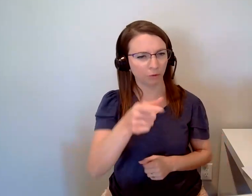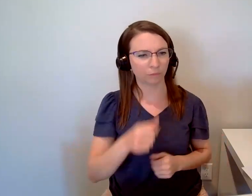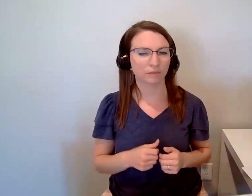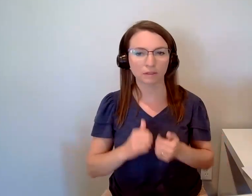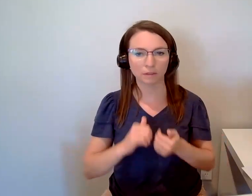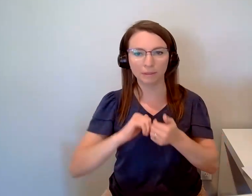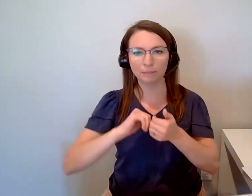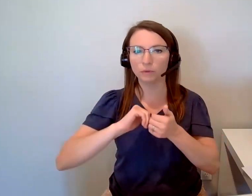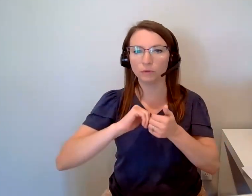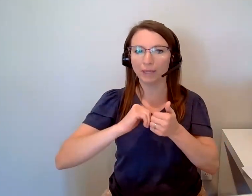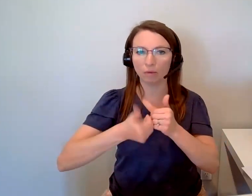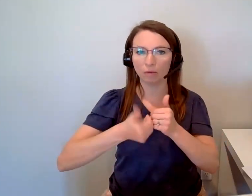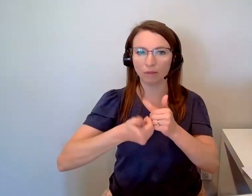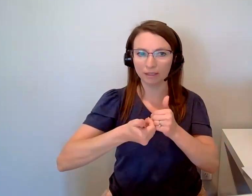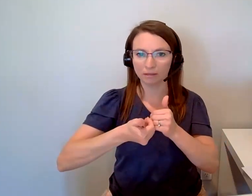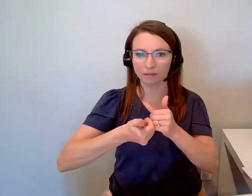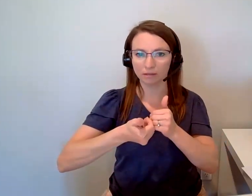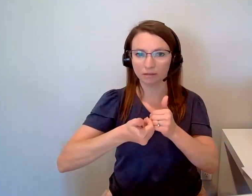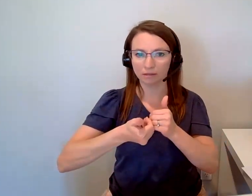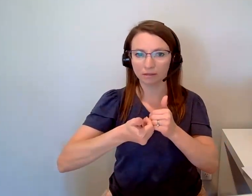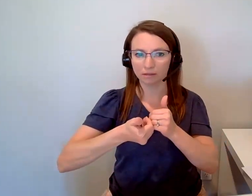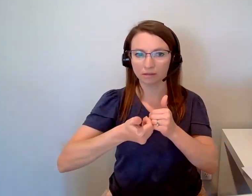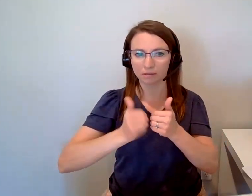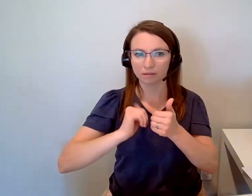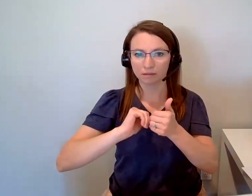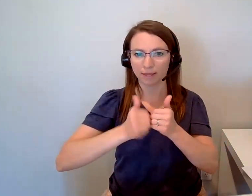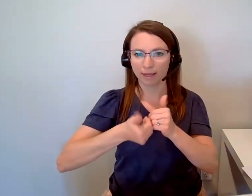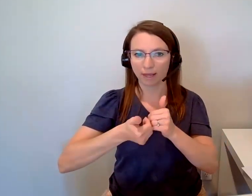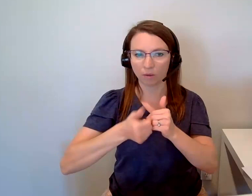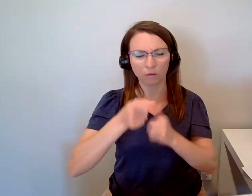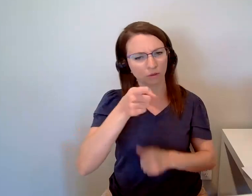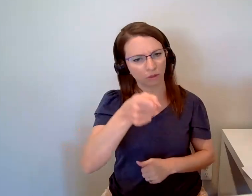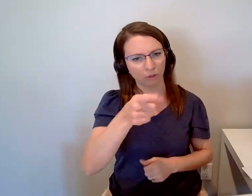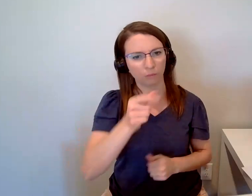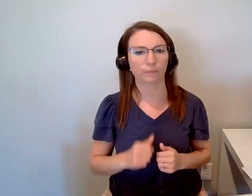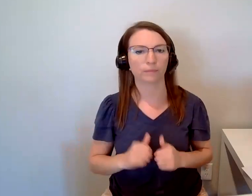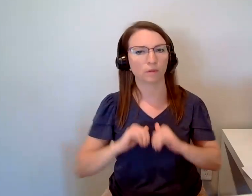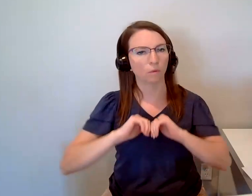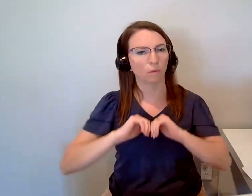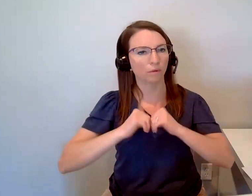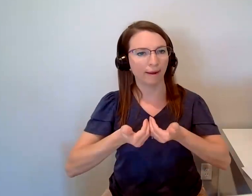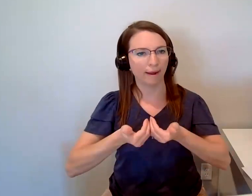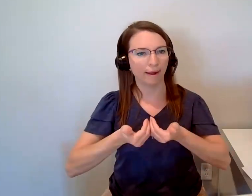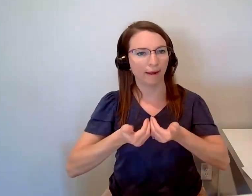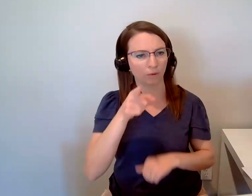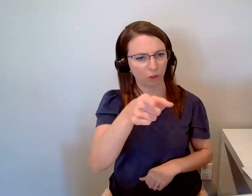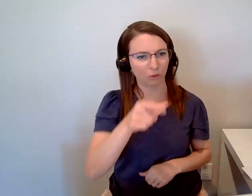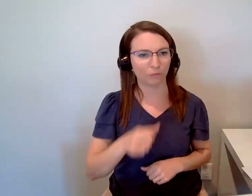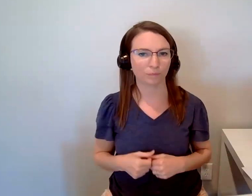How are you? Some people do how like this. How are you? Or how are